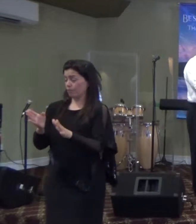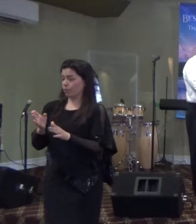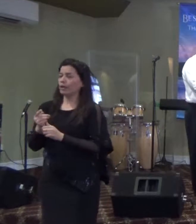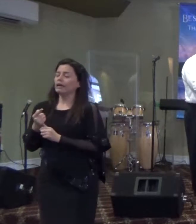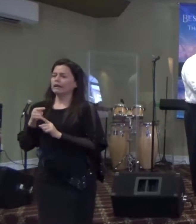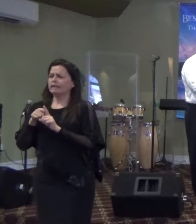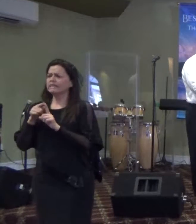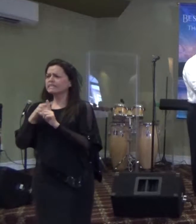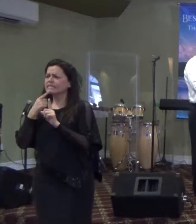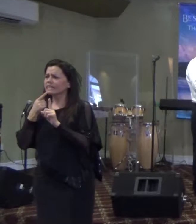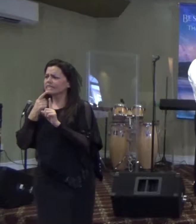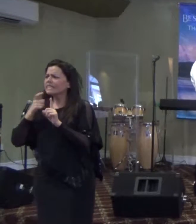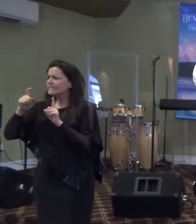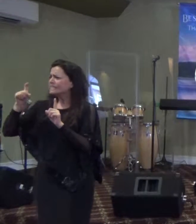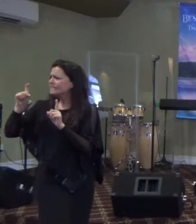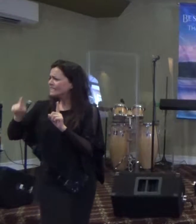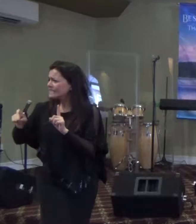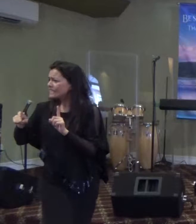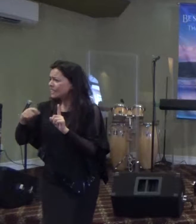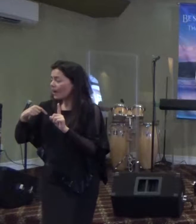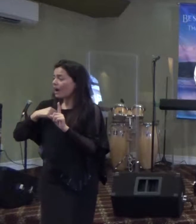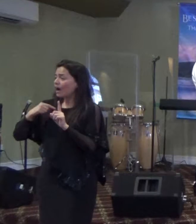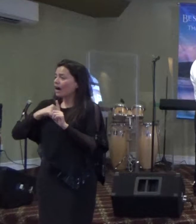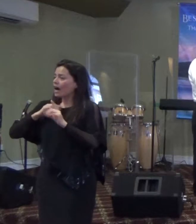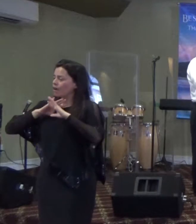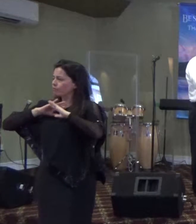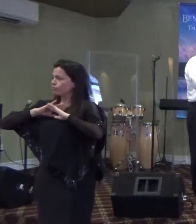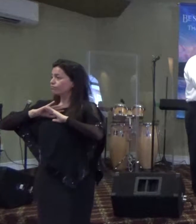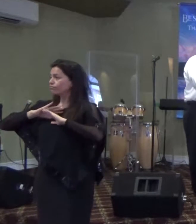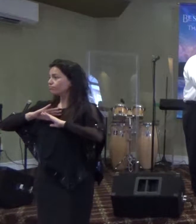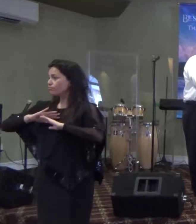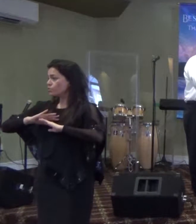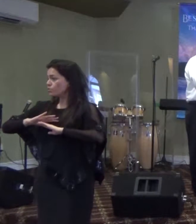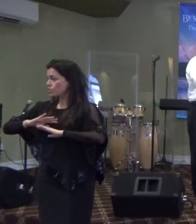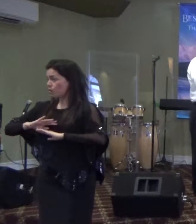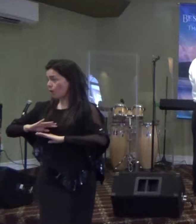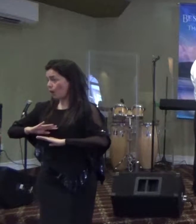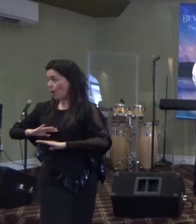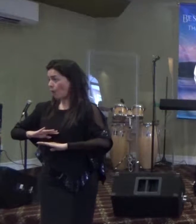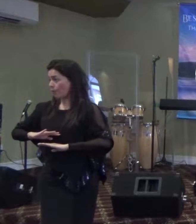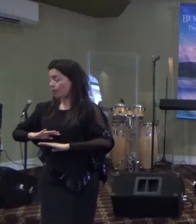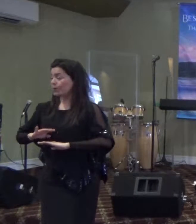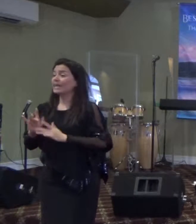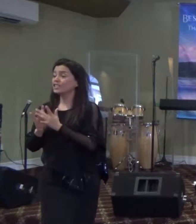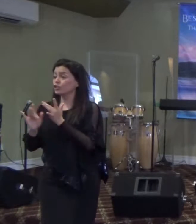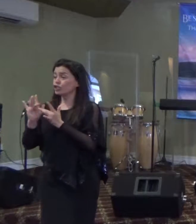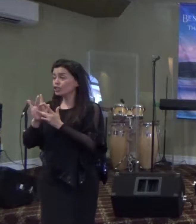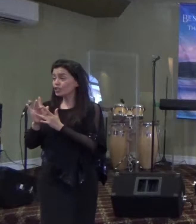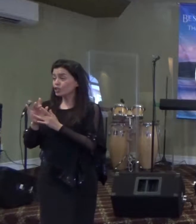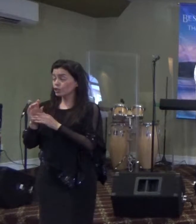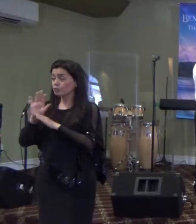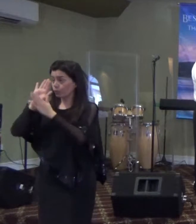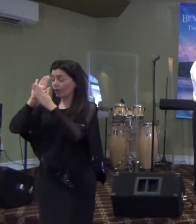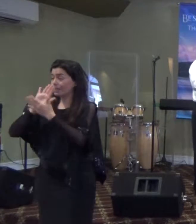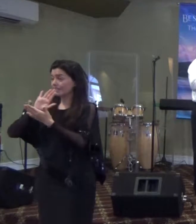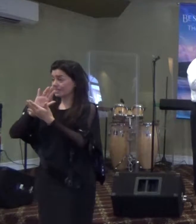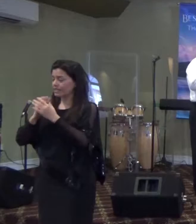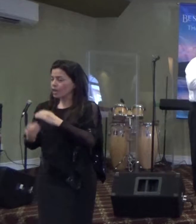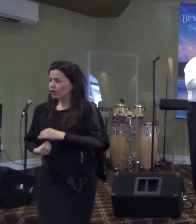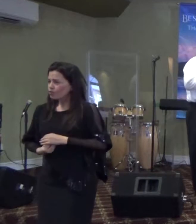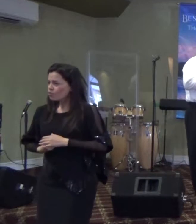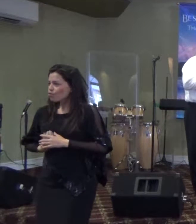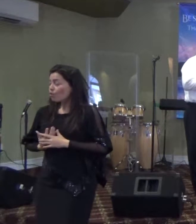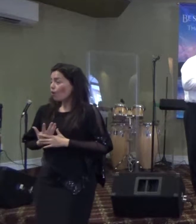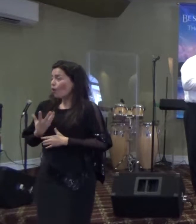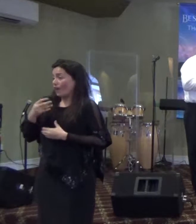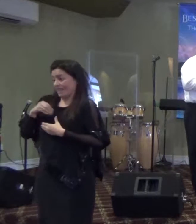yo it's mengüe necessary that I become less para que Cristo crezca en so mí. can Christ can be greater in me. Es la